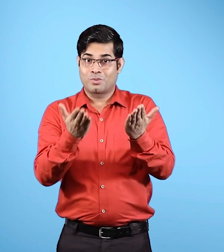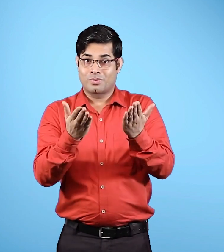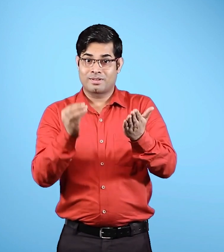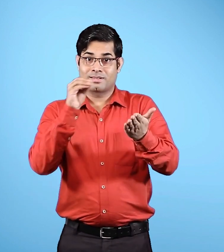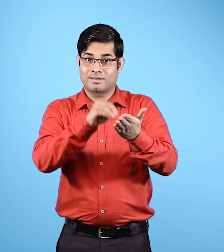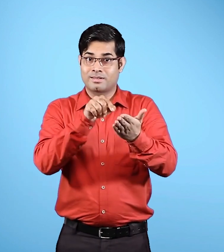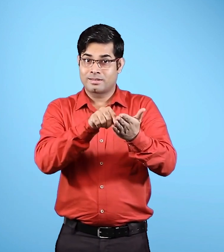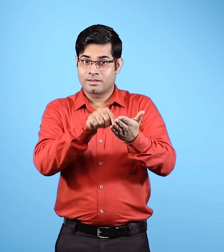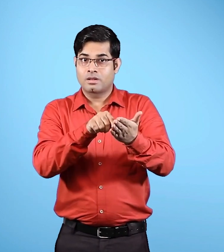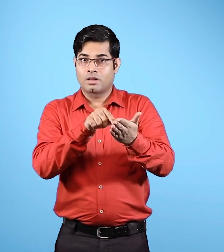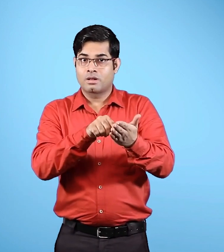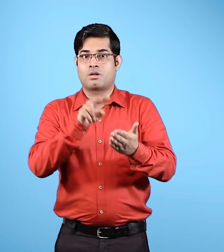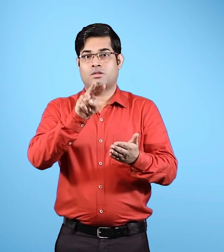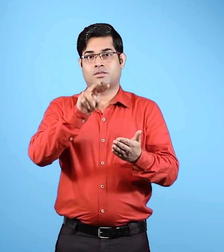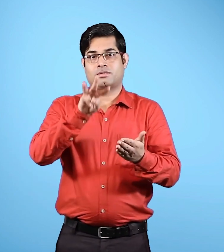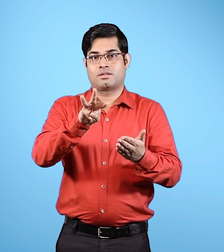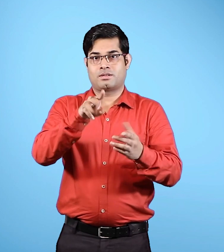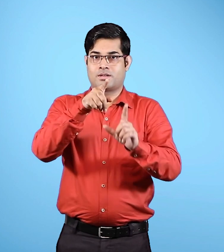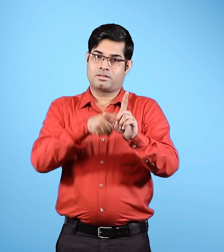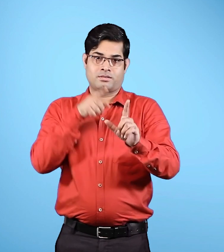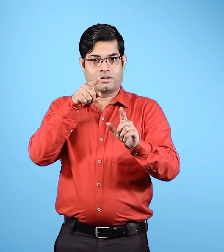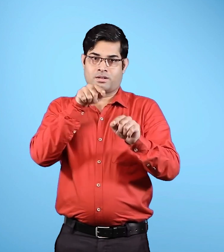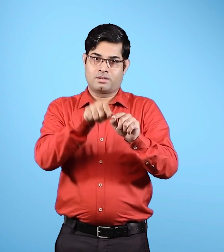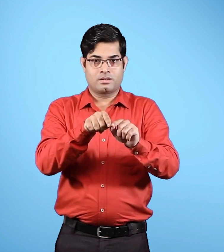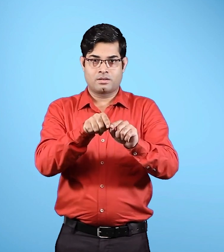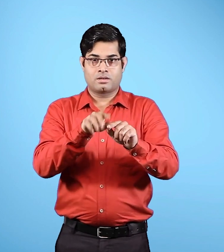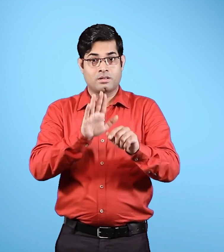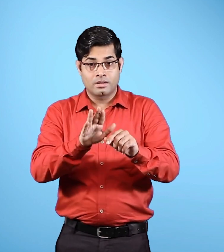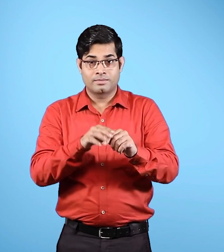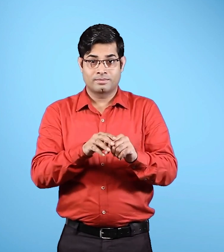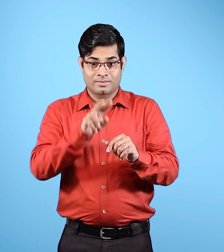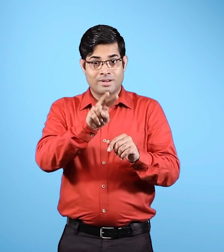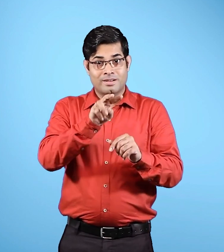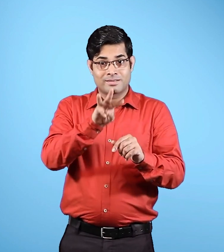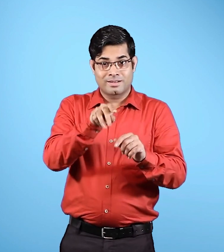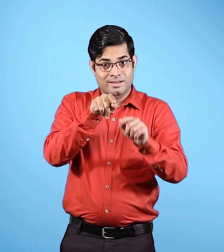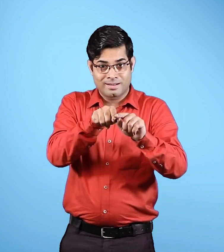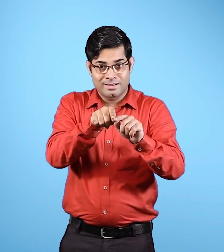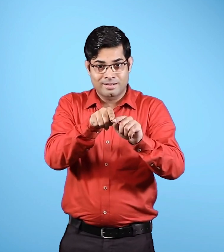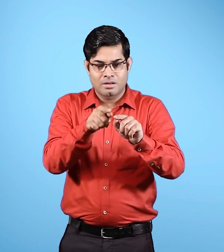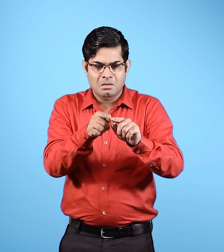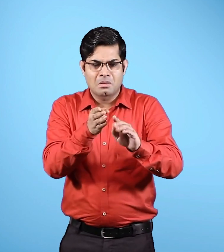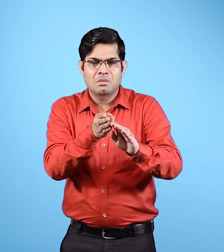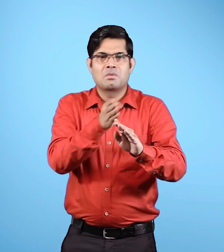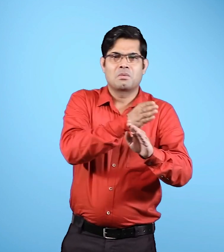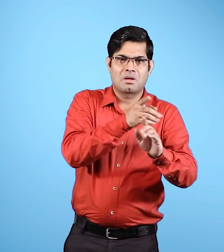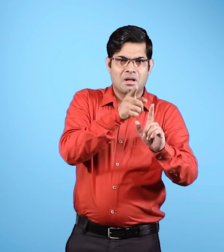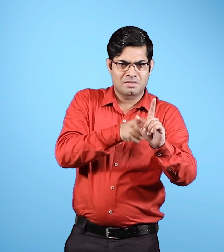In this book, we will refer to dates going back from the present using